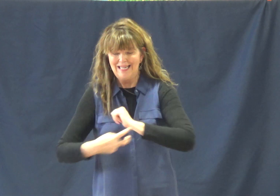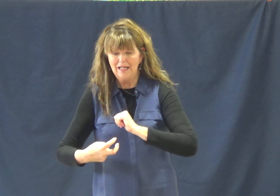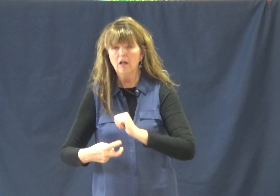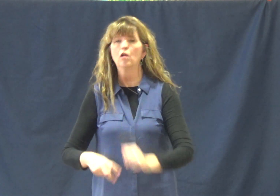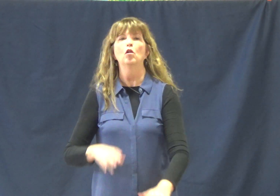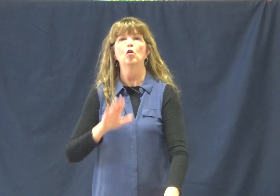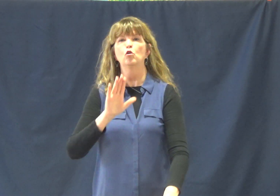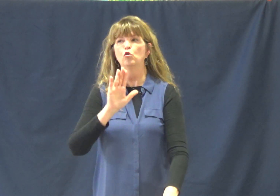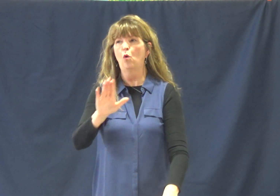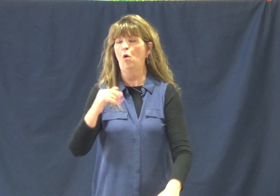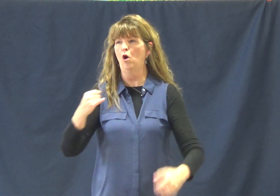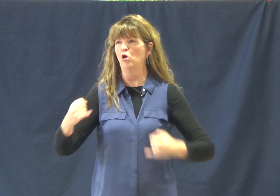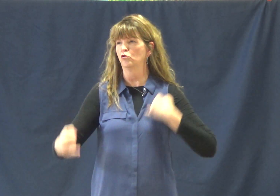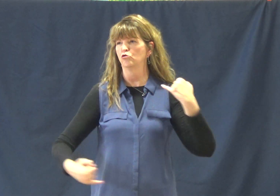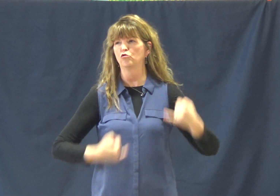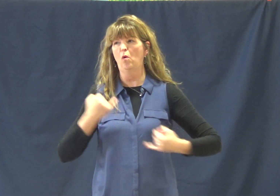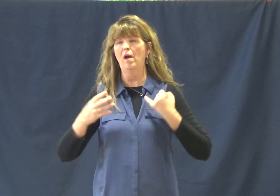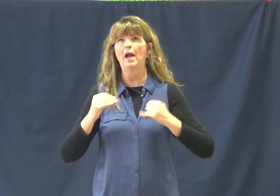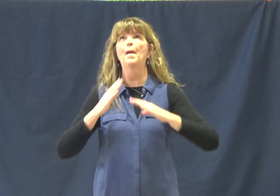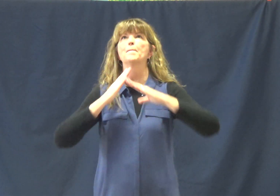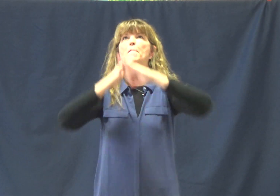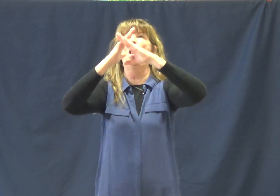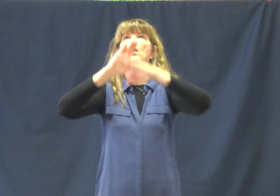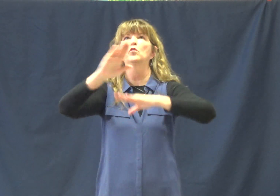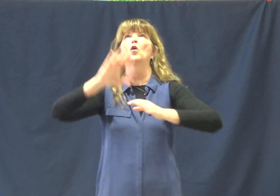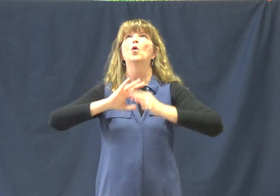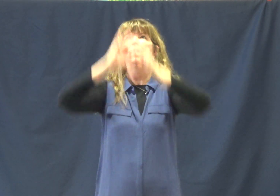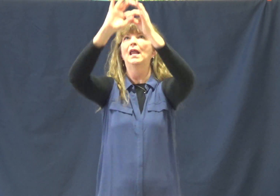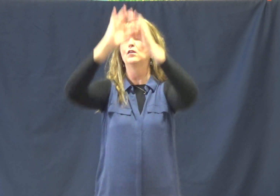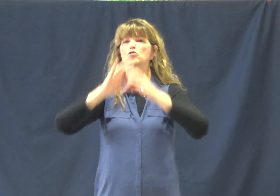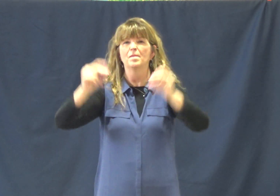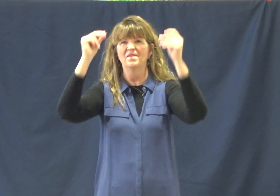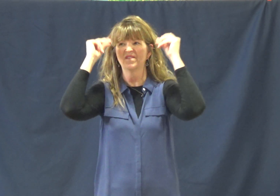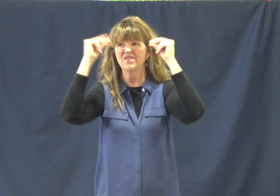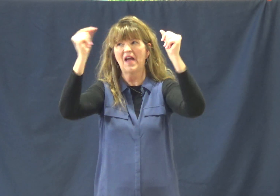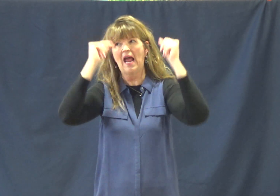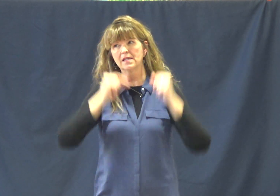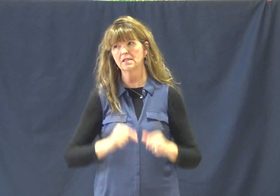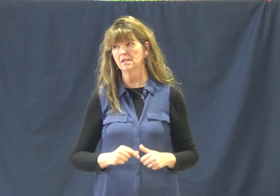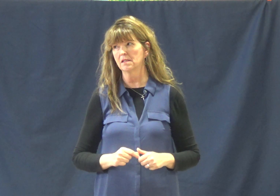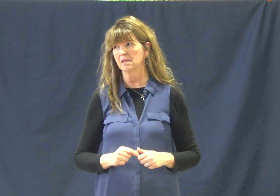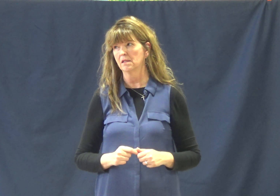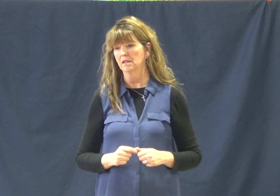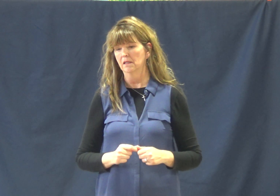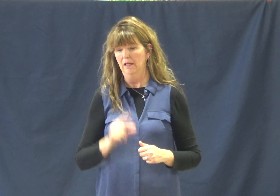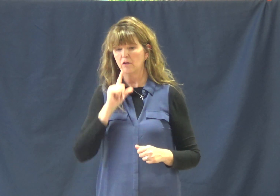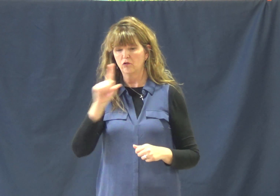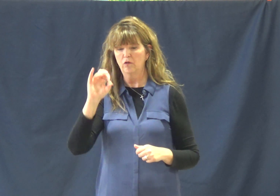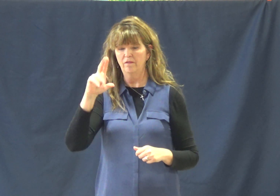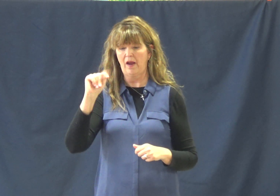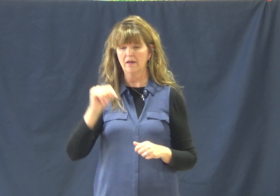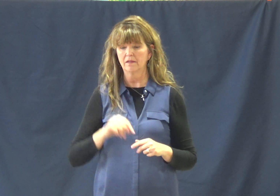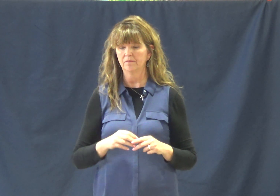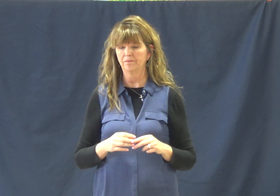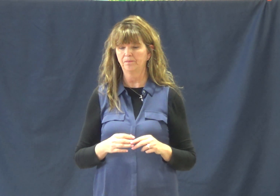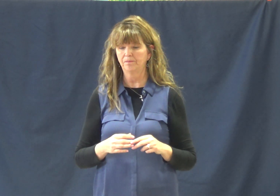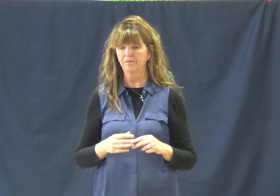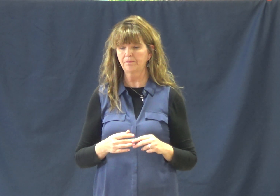Negativity steals your joy and it blocks your relationship. And it does it quickly.